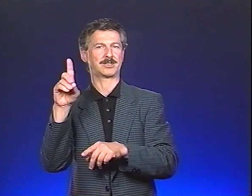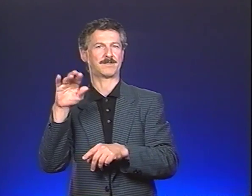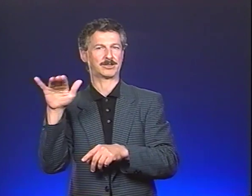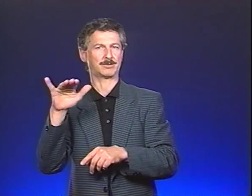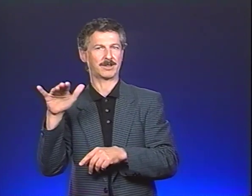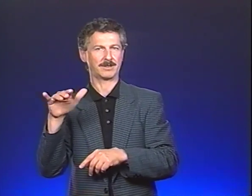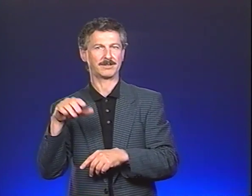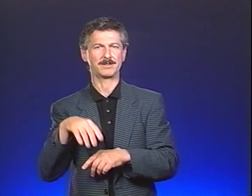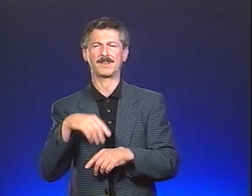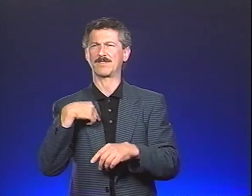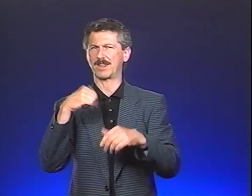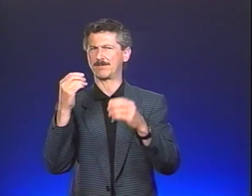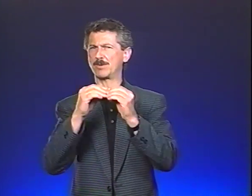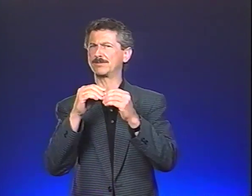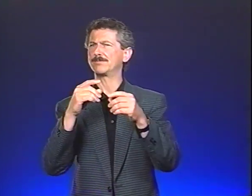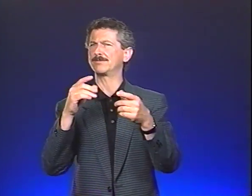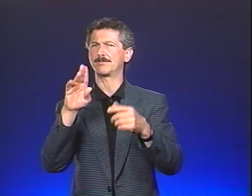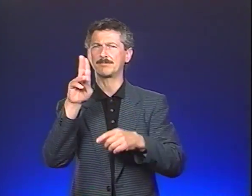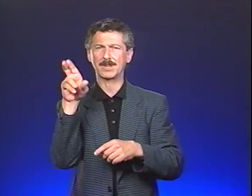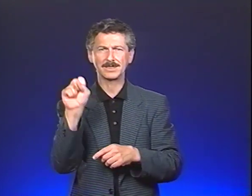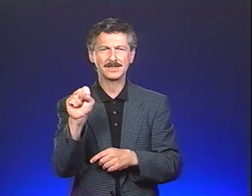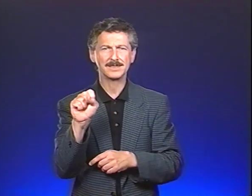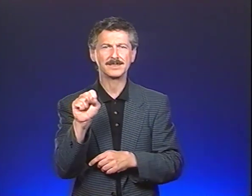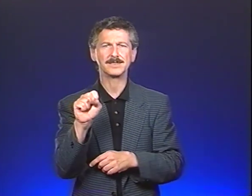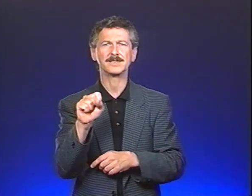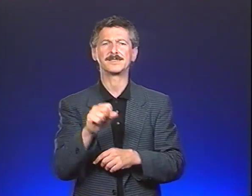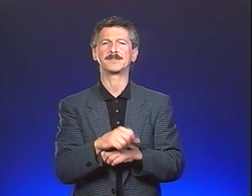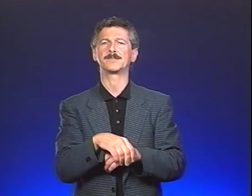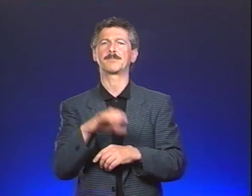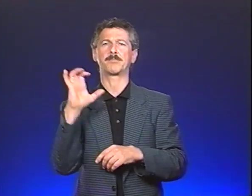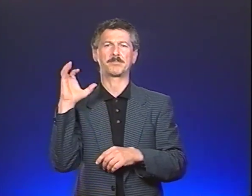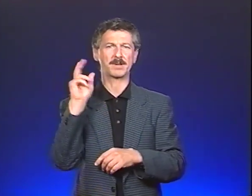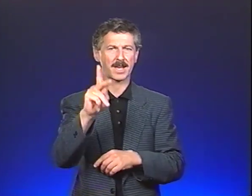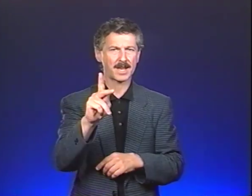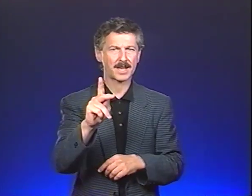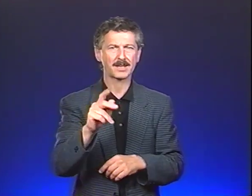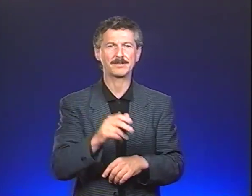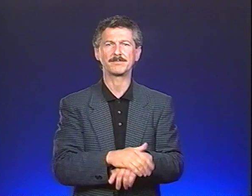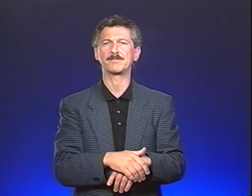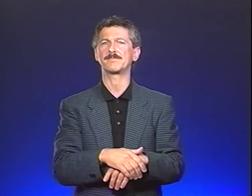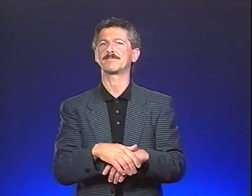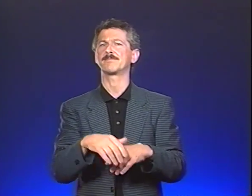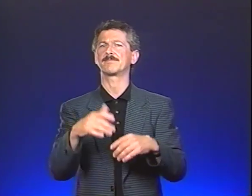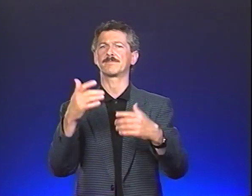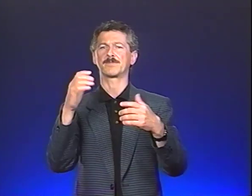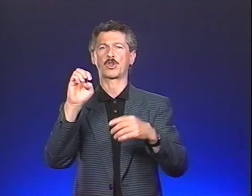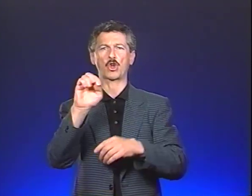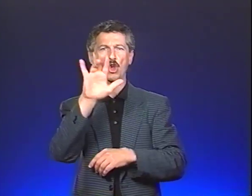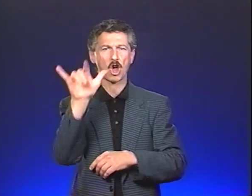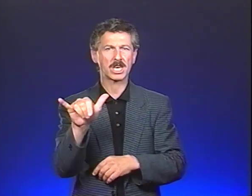one sign. This is an example of lexicalized fingerspelling. Other examples include bus,